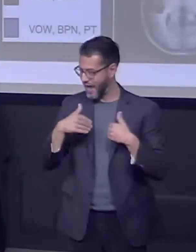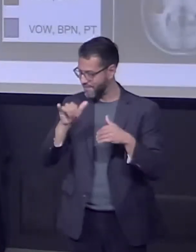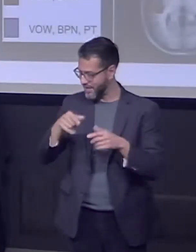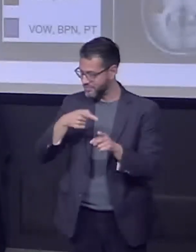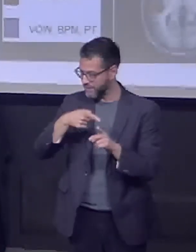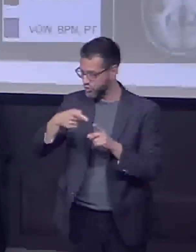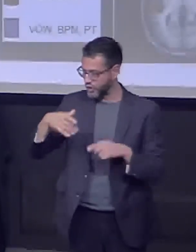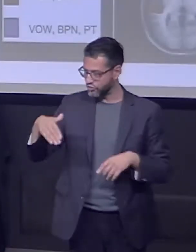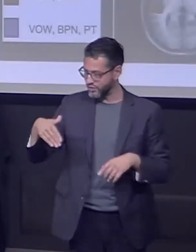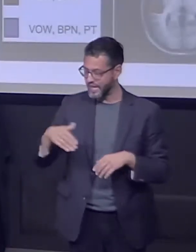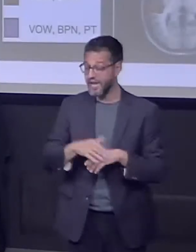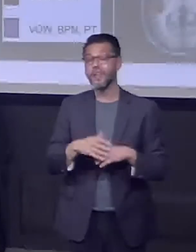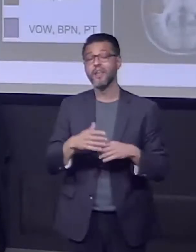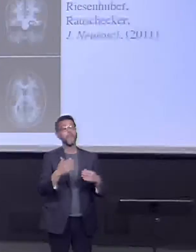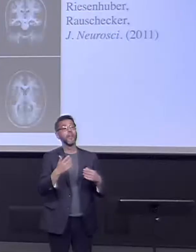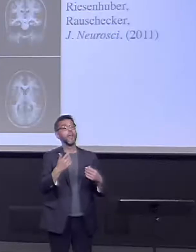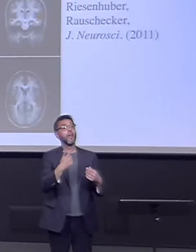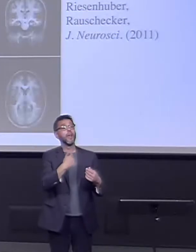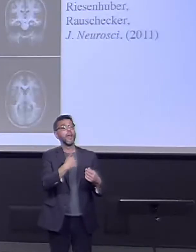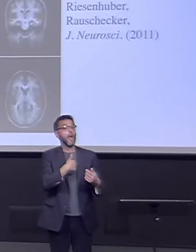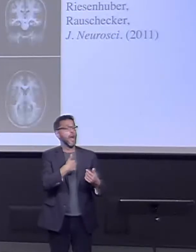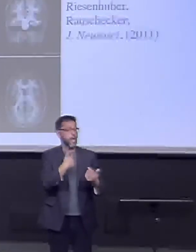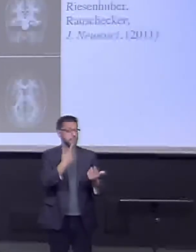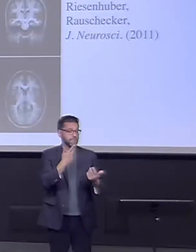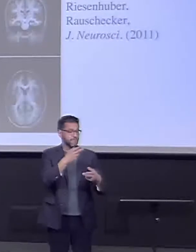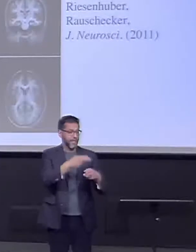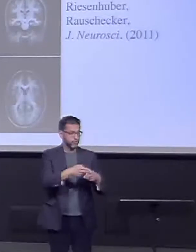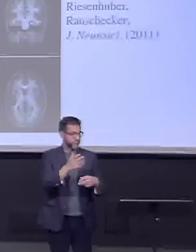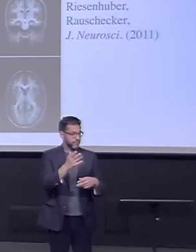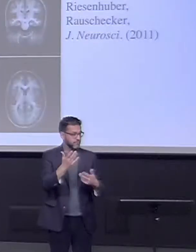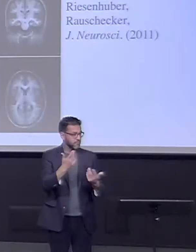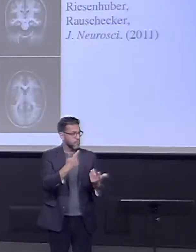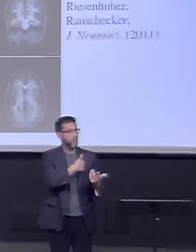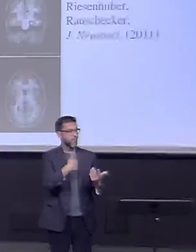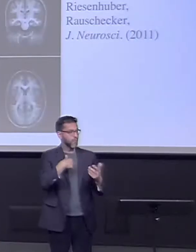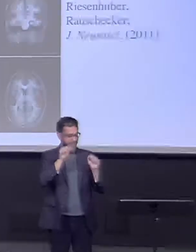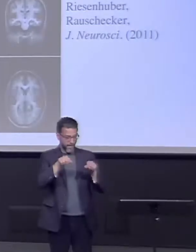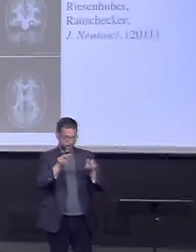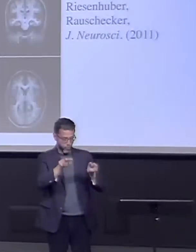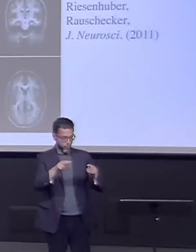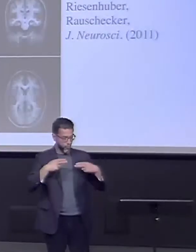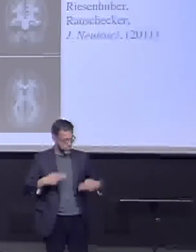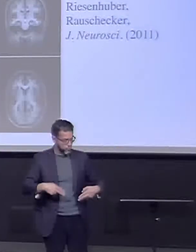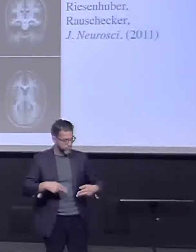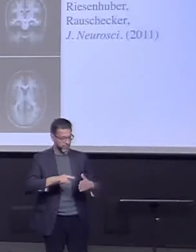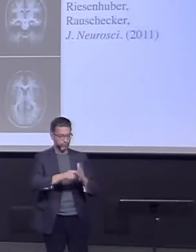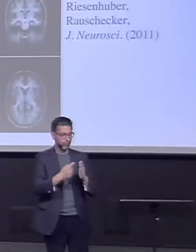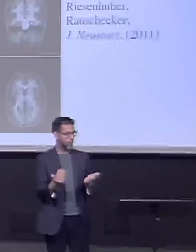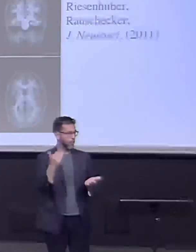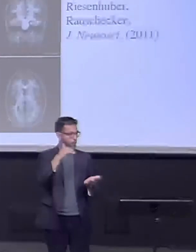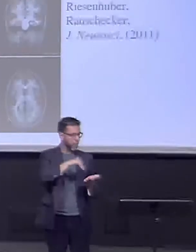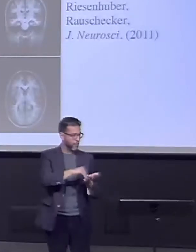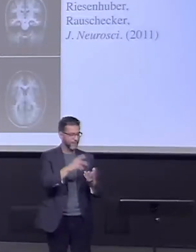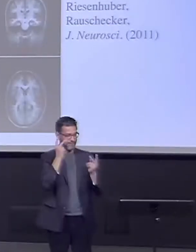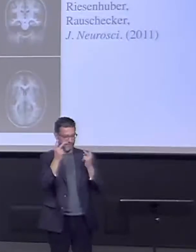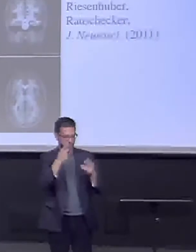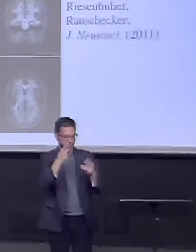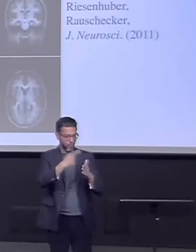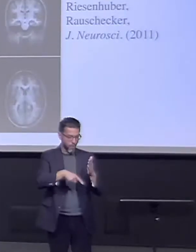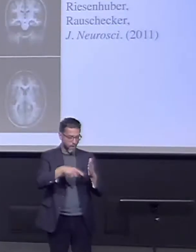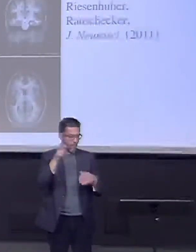Now, as I said, now we can go to the human and then start over and see what the auditory cortex is